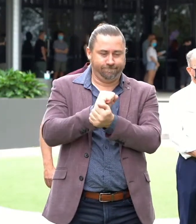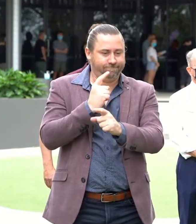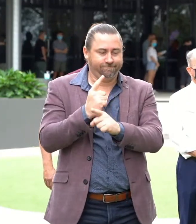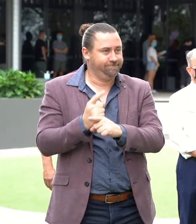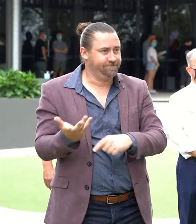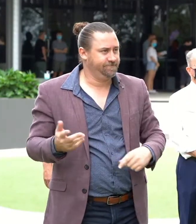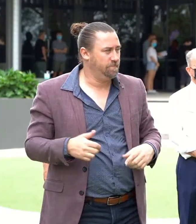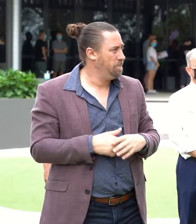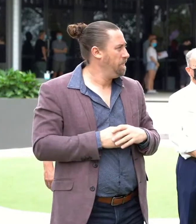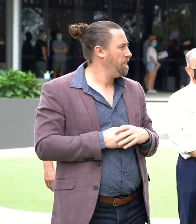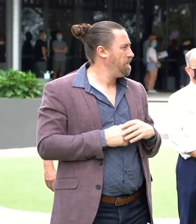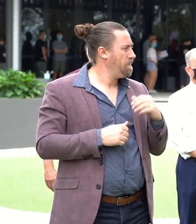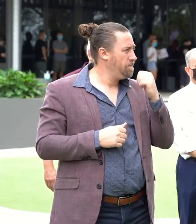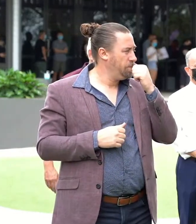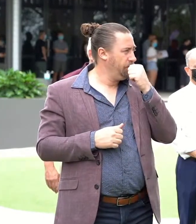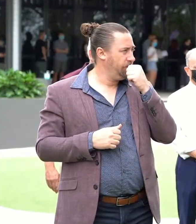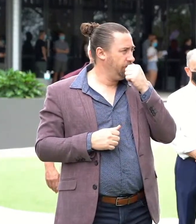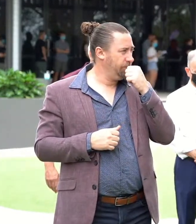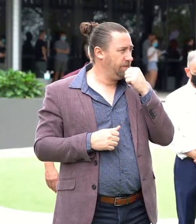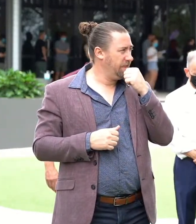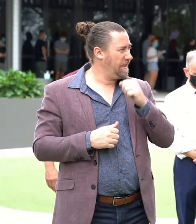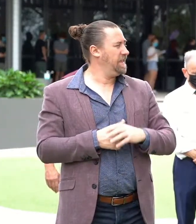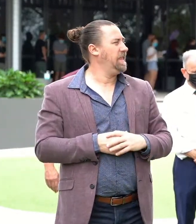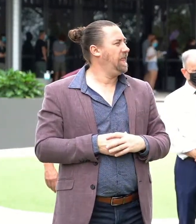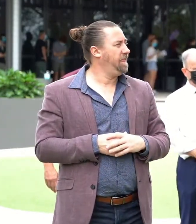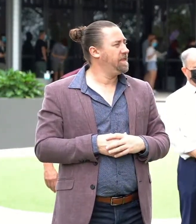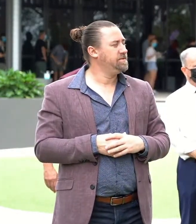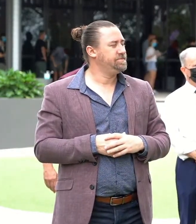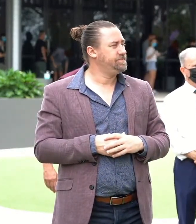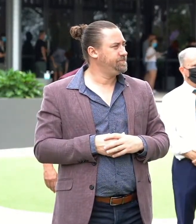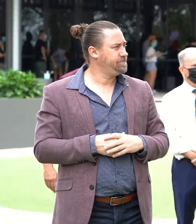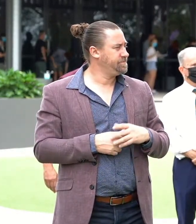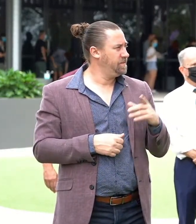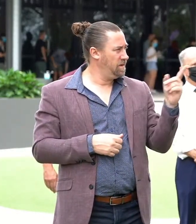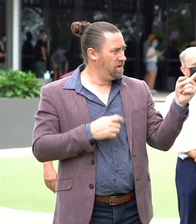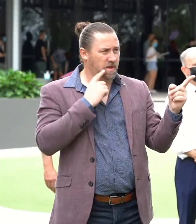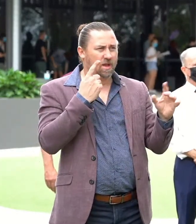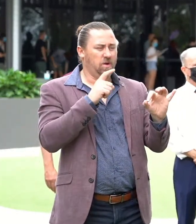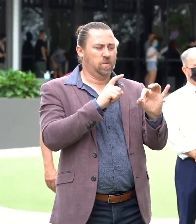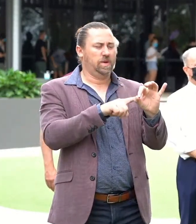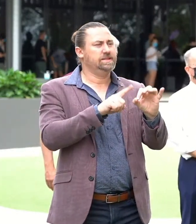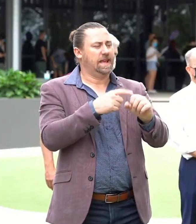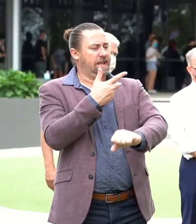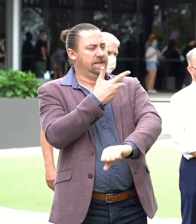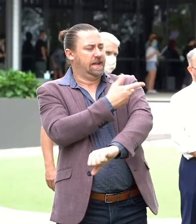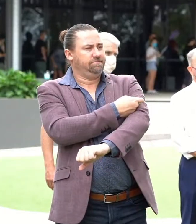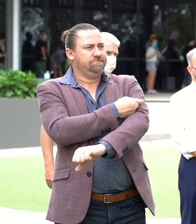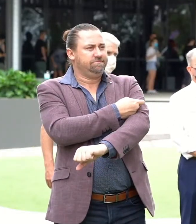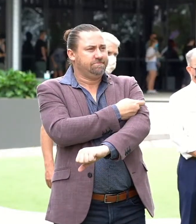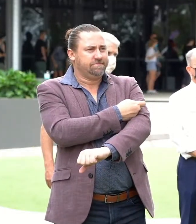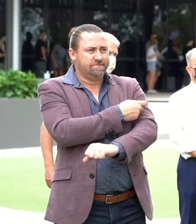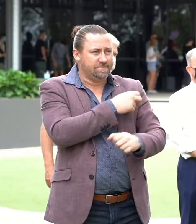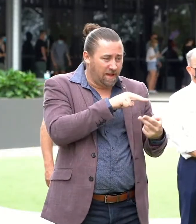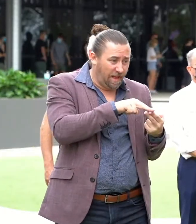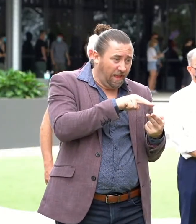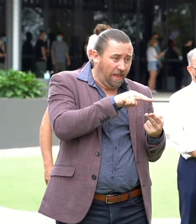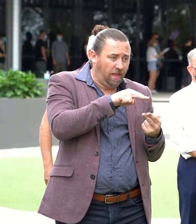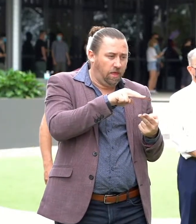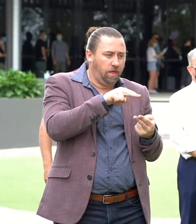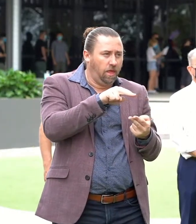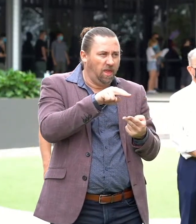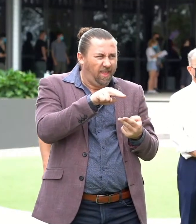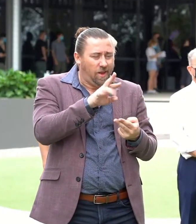Minister, can we ask, it seems like Queensland's vaccination rates have plateaued, they're not really increasing like the